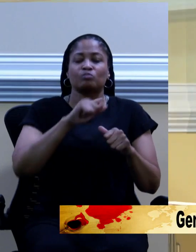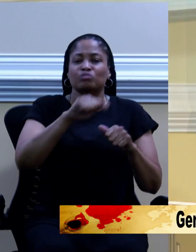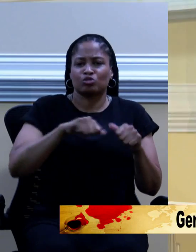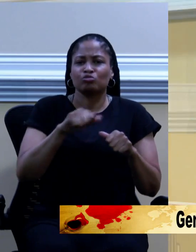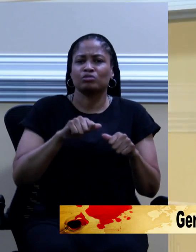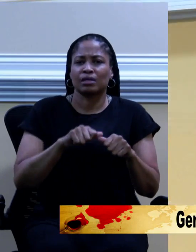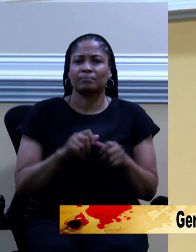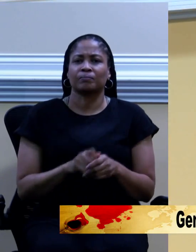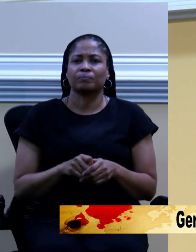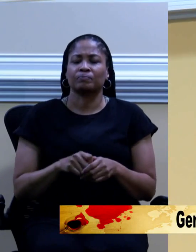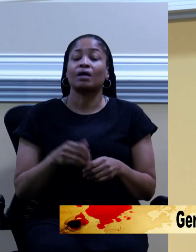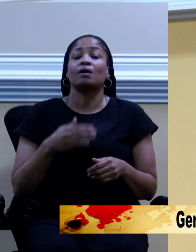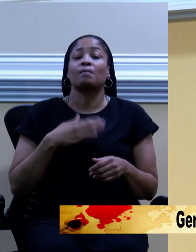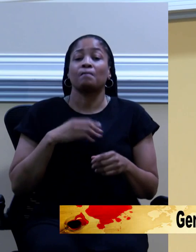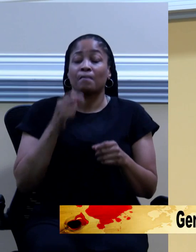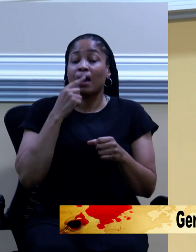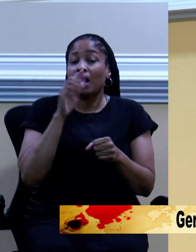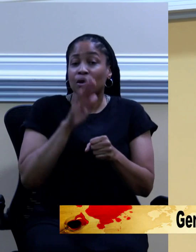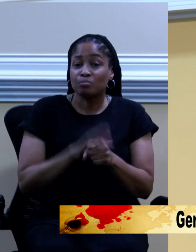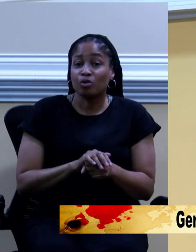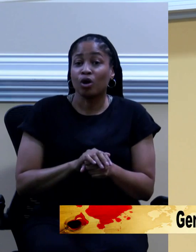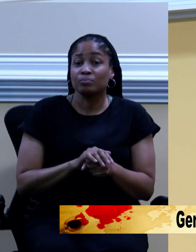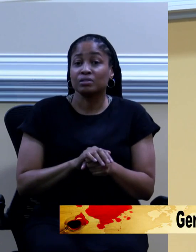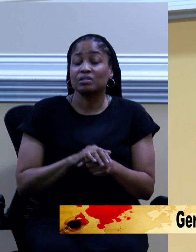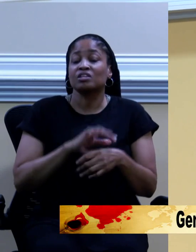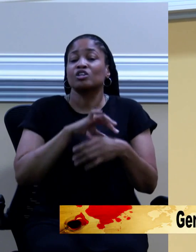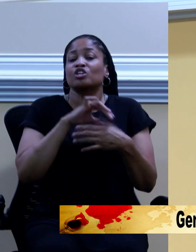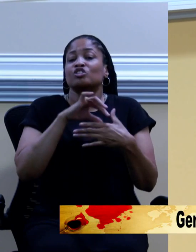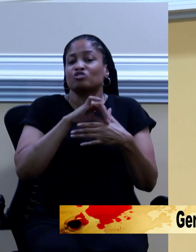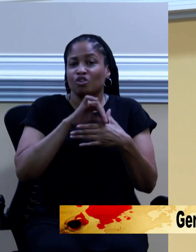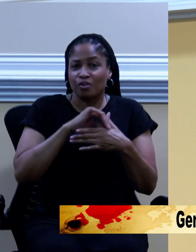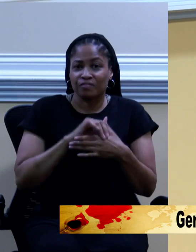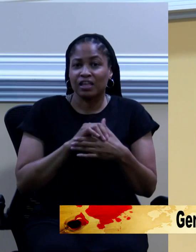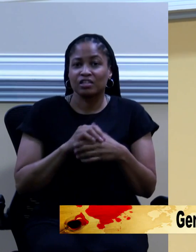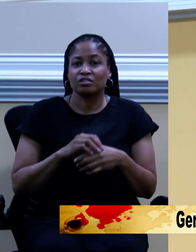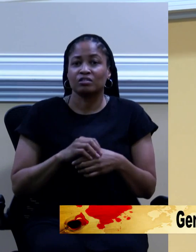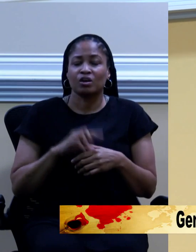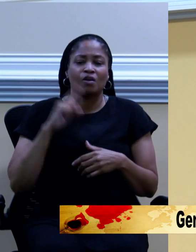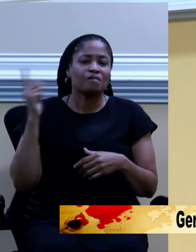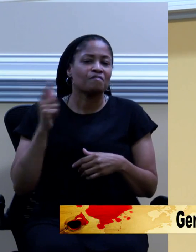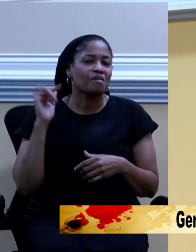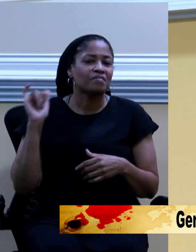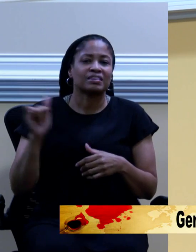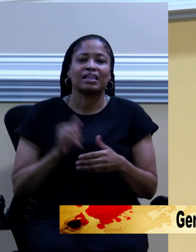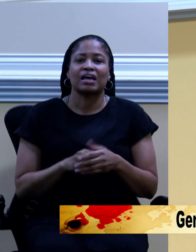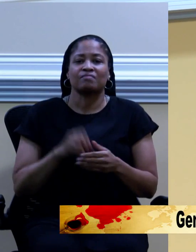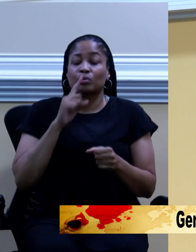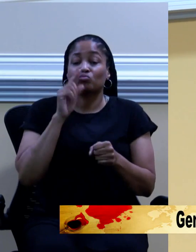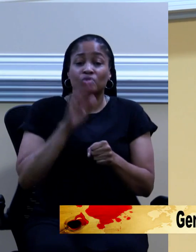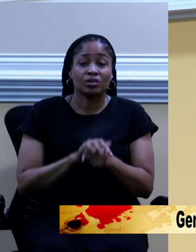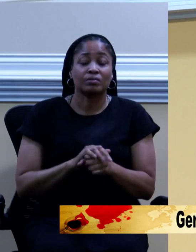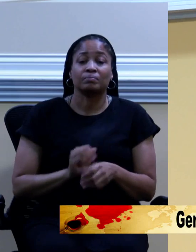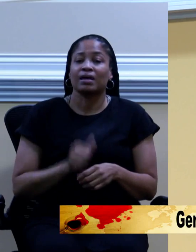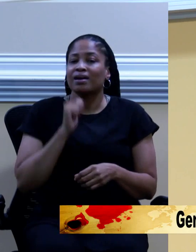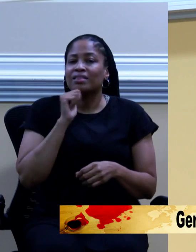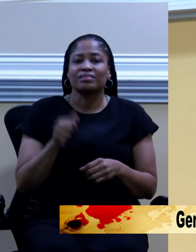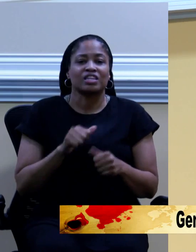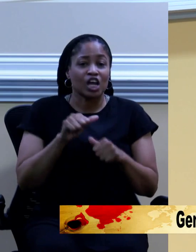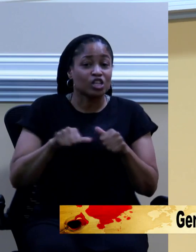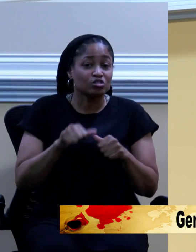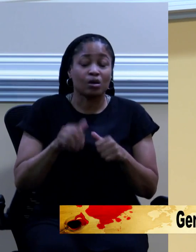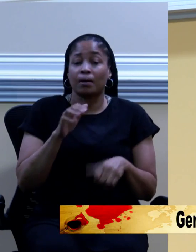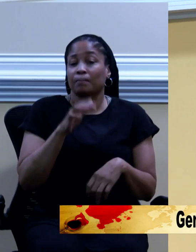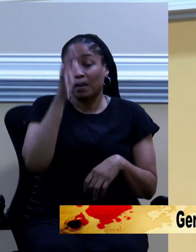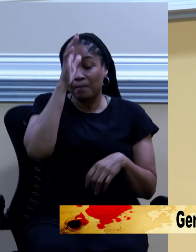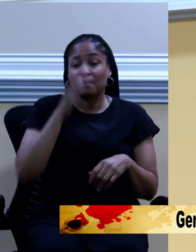read. And my covenant shall be in your flesh for an everlasting covenant. Go ahead. And the uncircumcised man child, whose